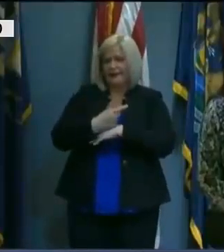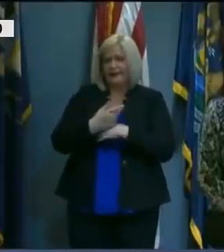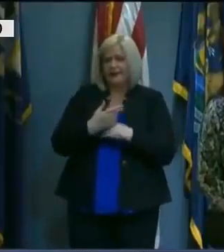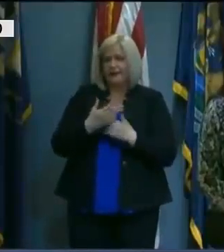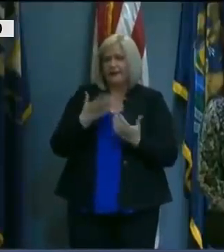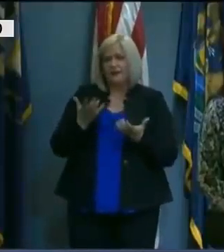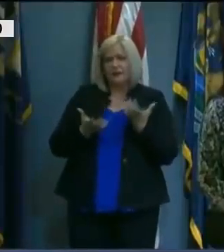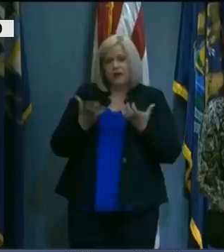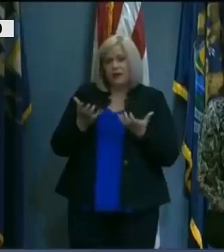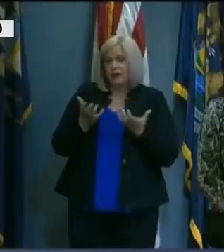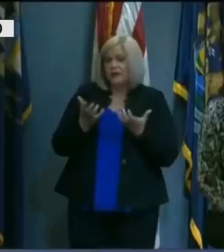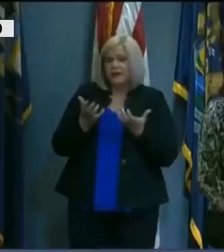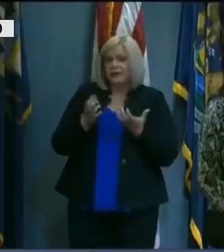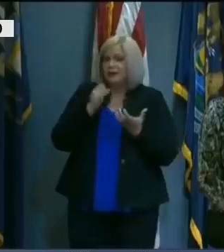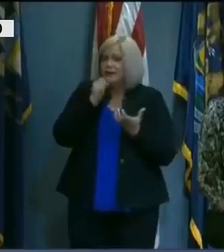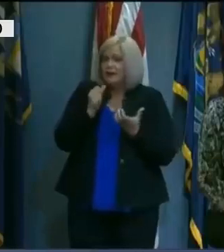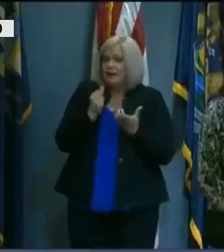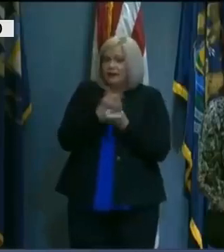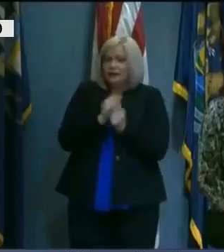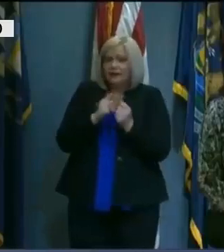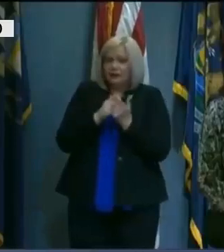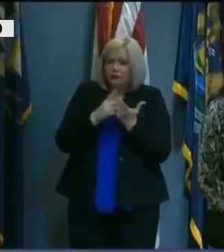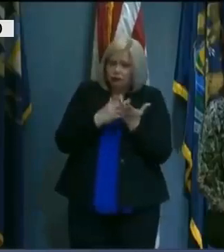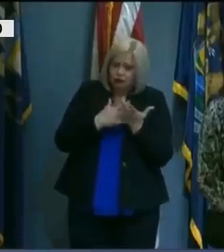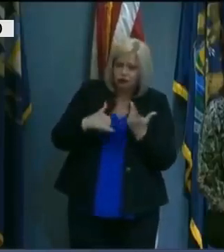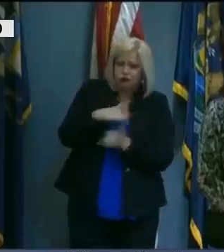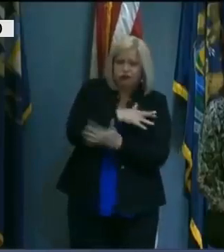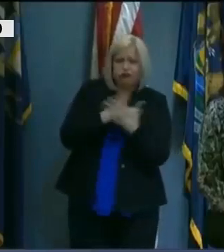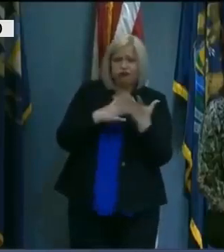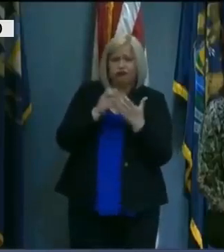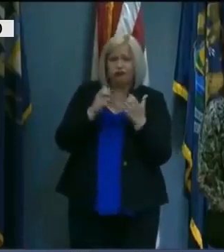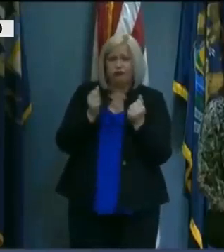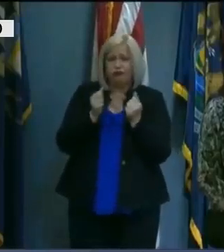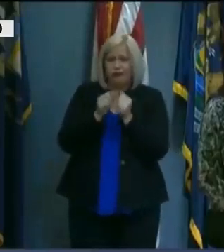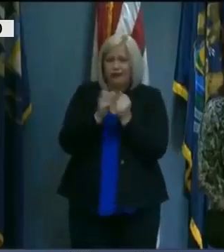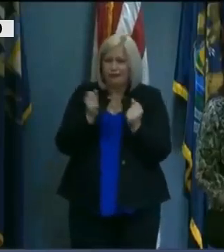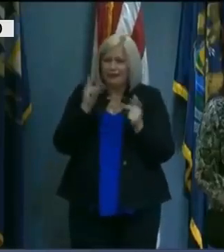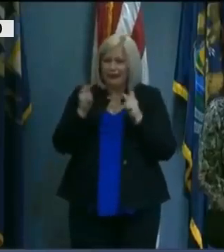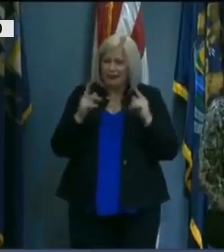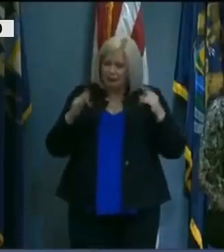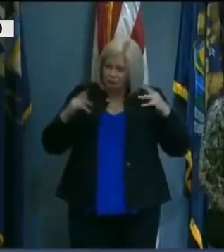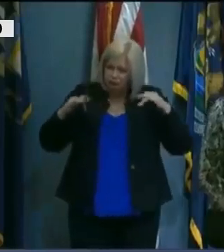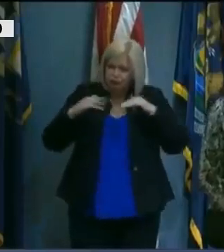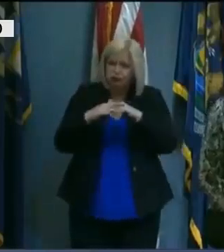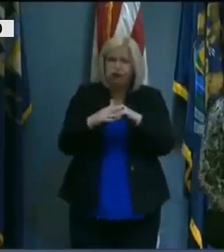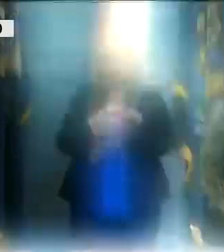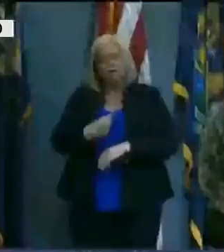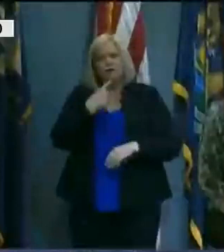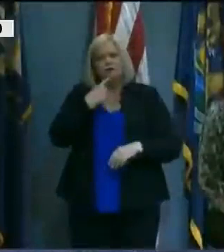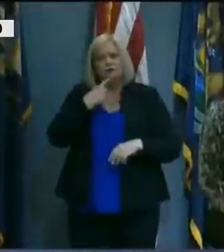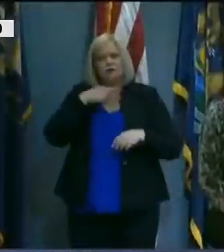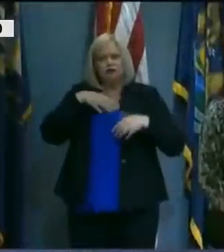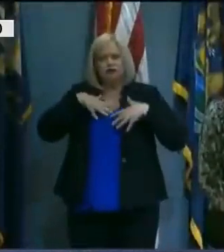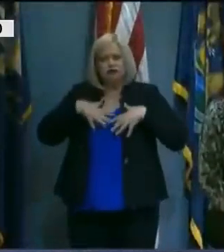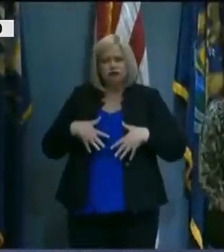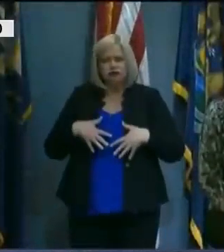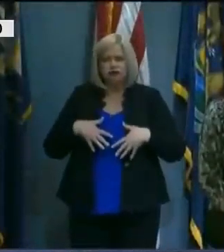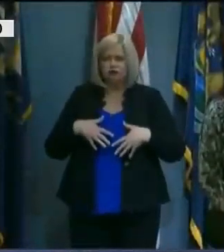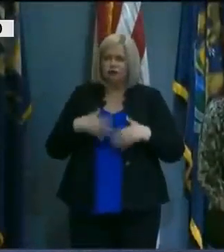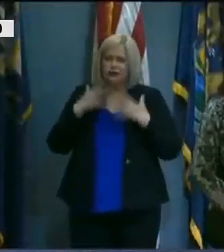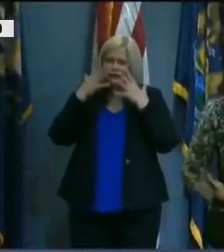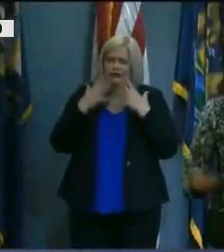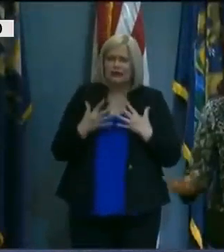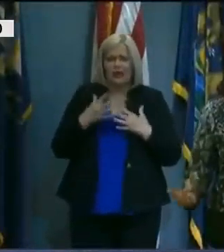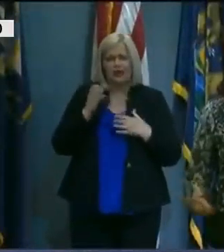going to be safe to congregate in masses for quite a while. And it's heartbreaking. But we know